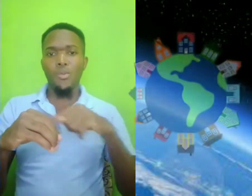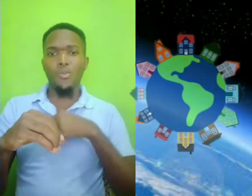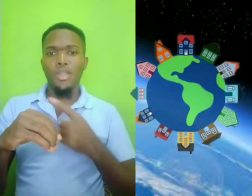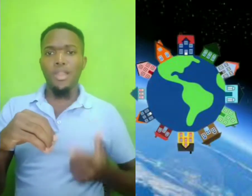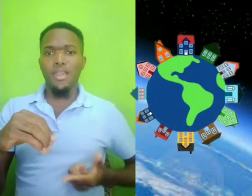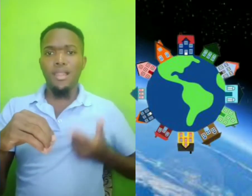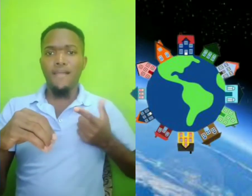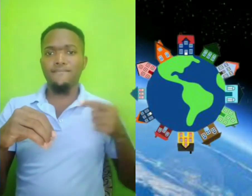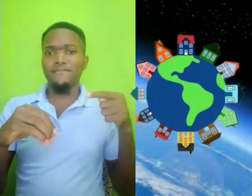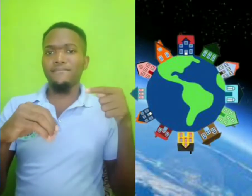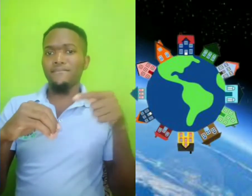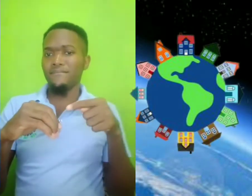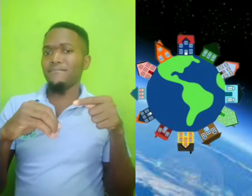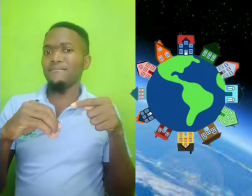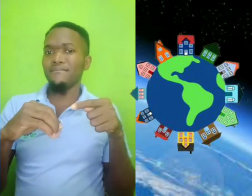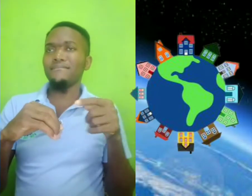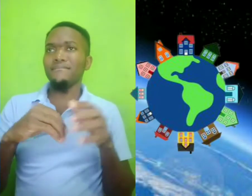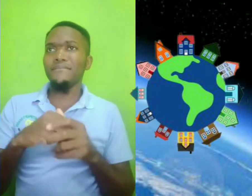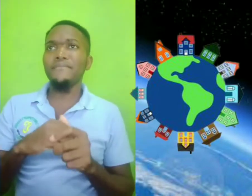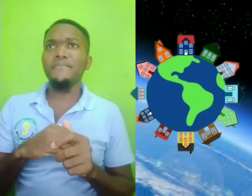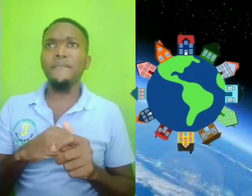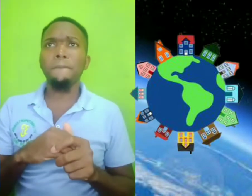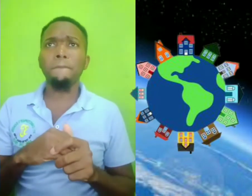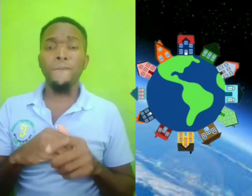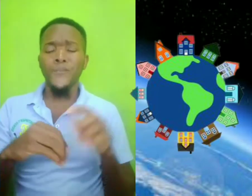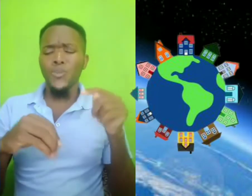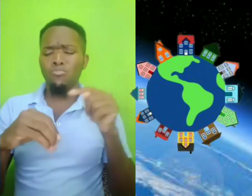that is where we live.